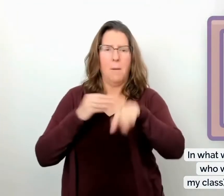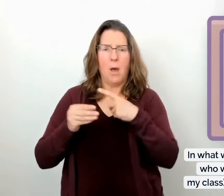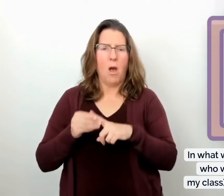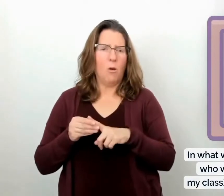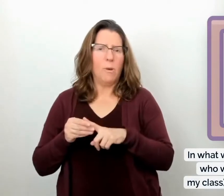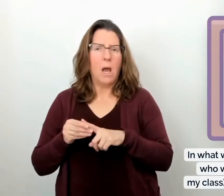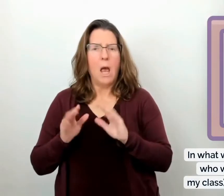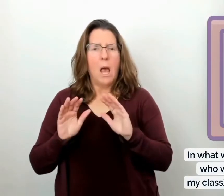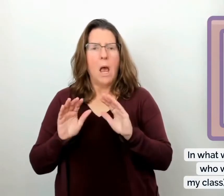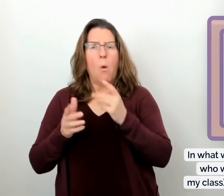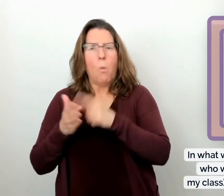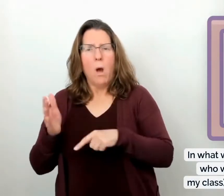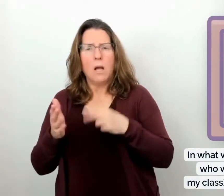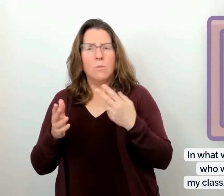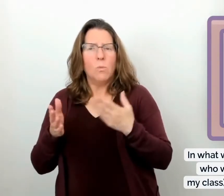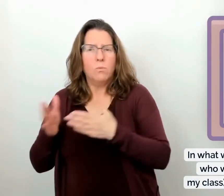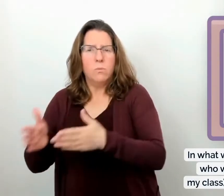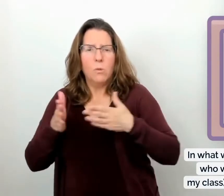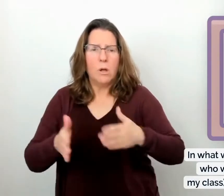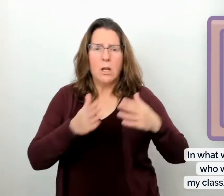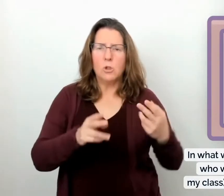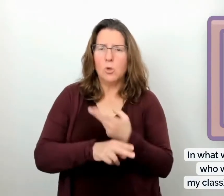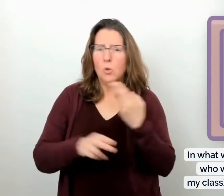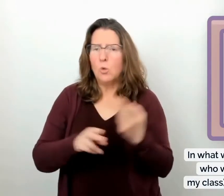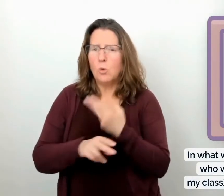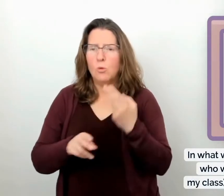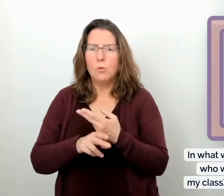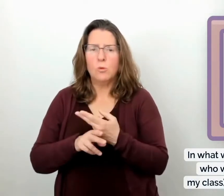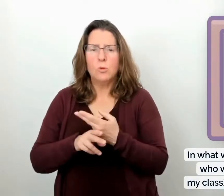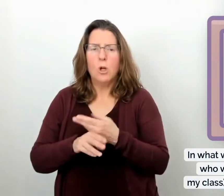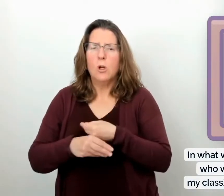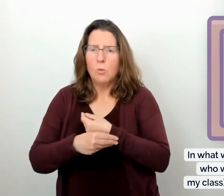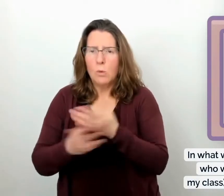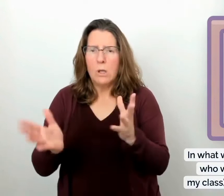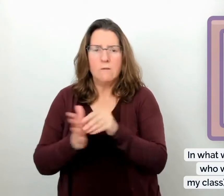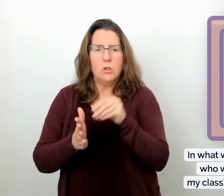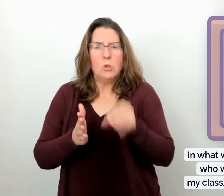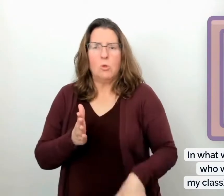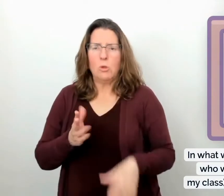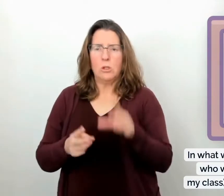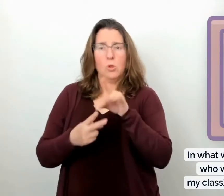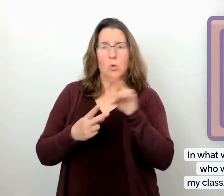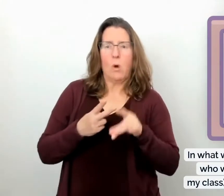As teachers, we want to consider in what ways we can give our students